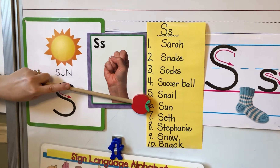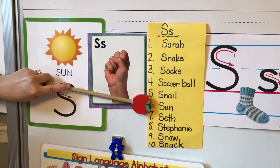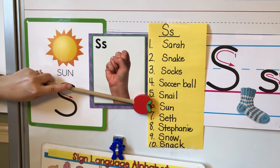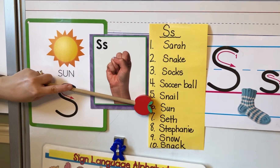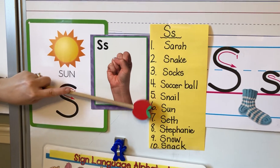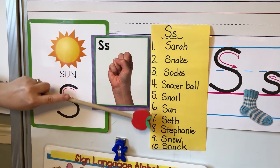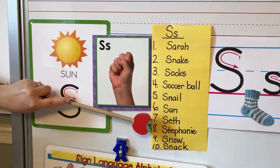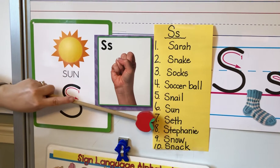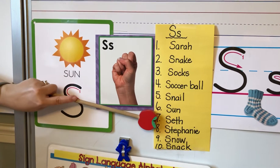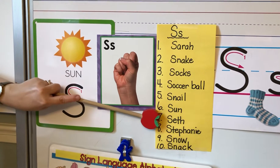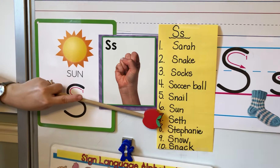sun,